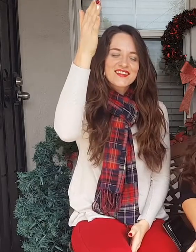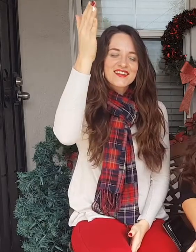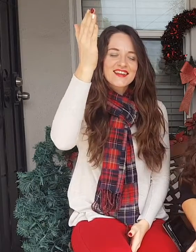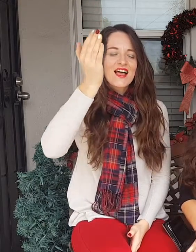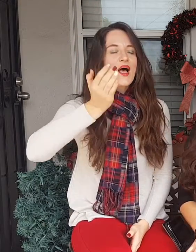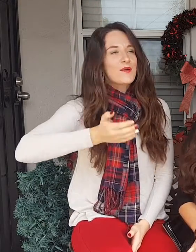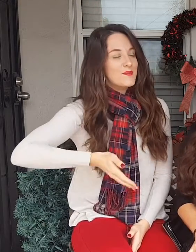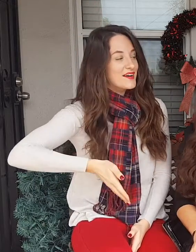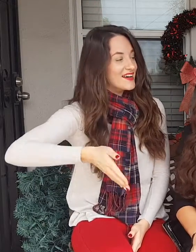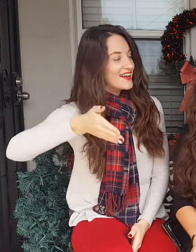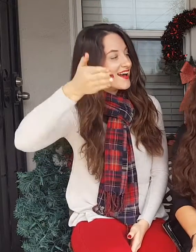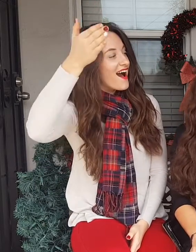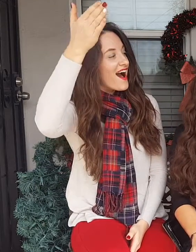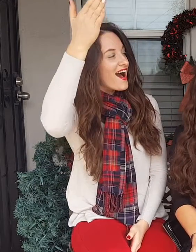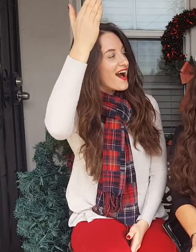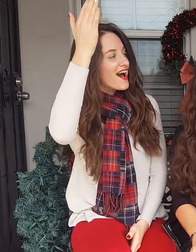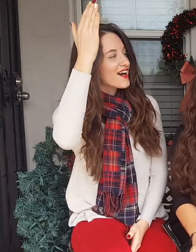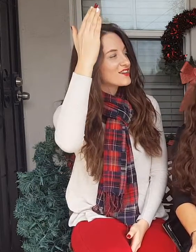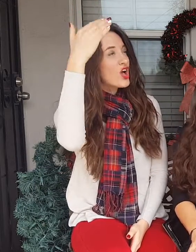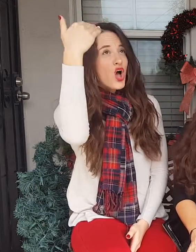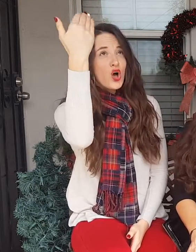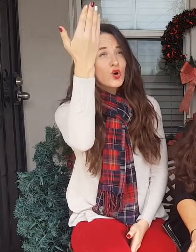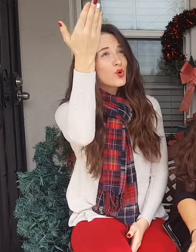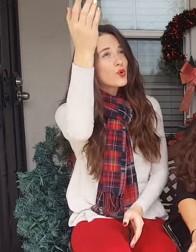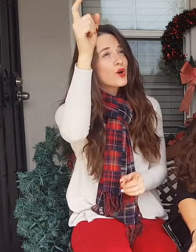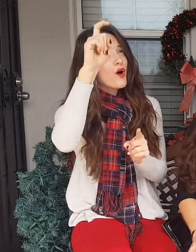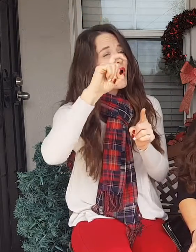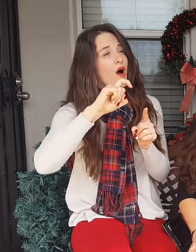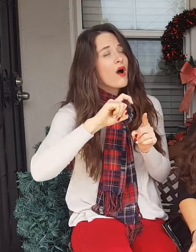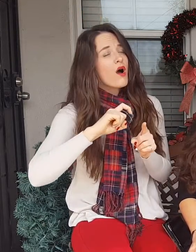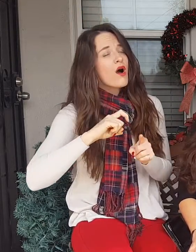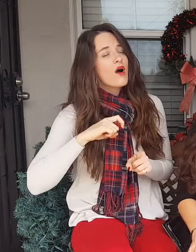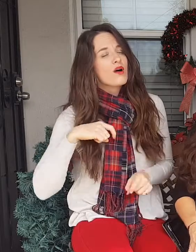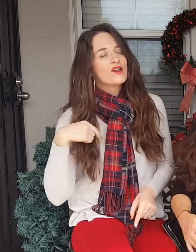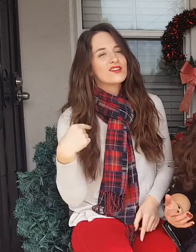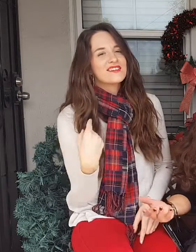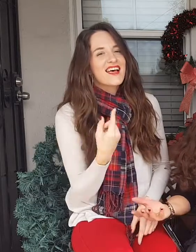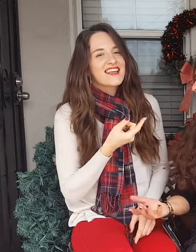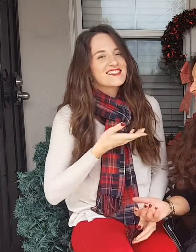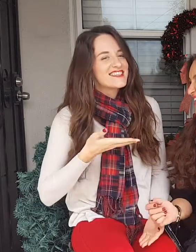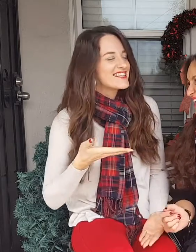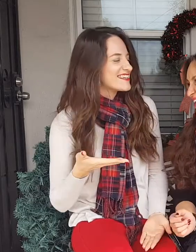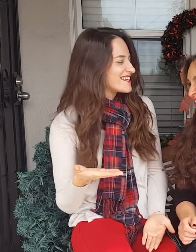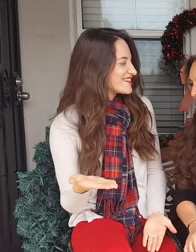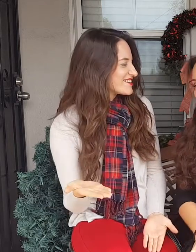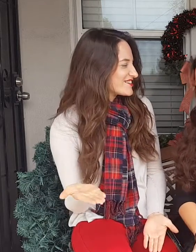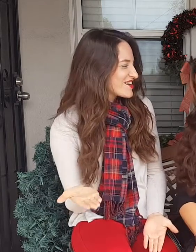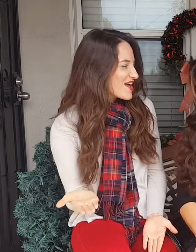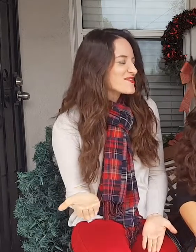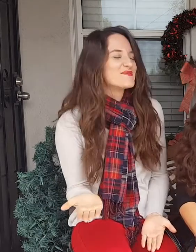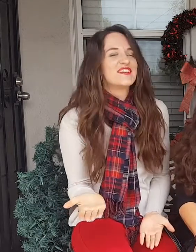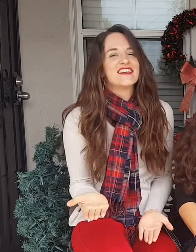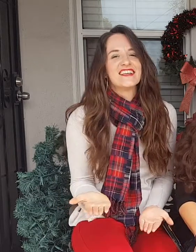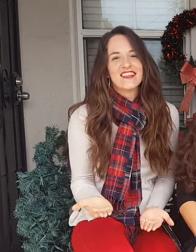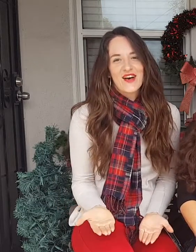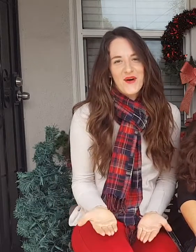mine. But God, who called us here